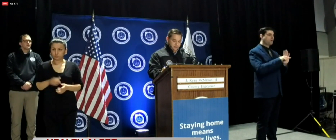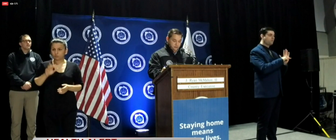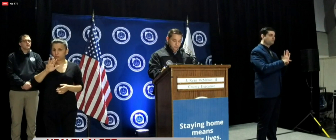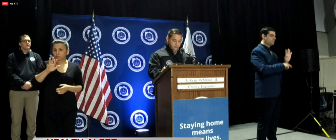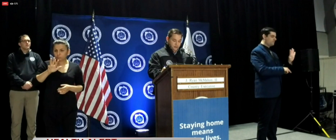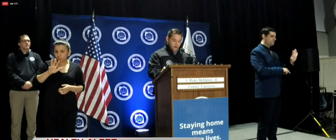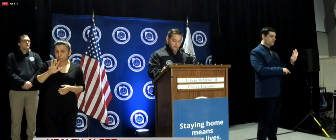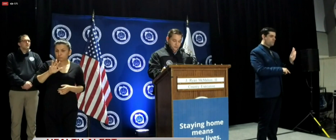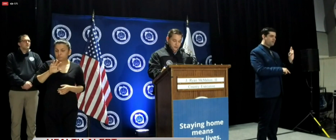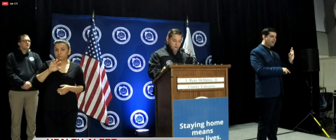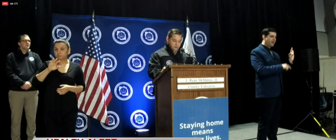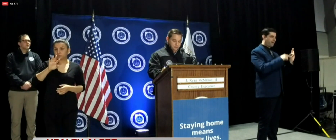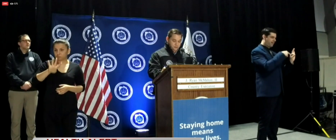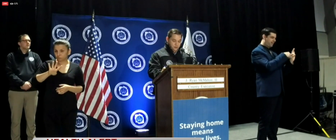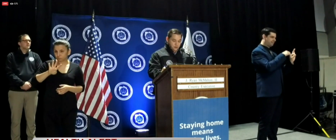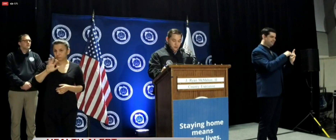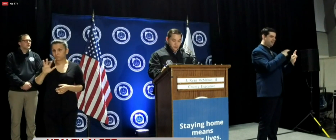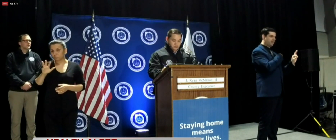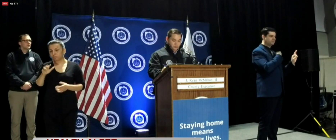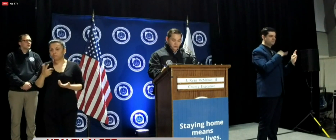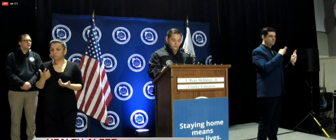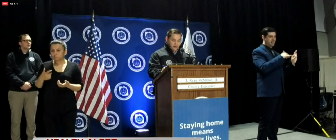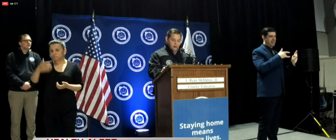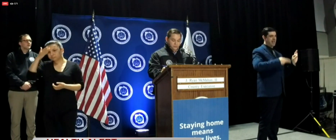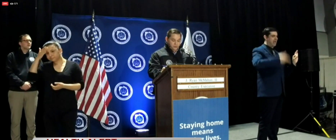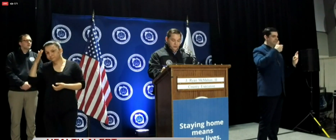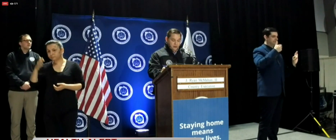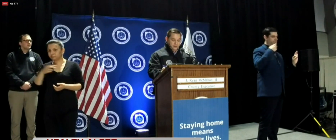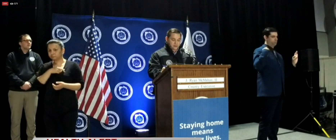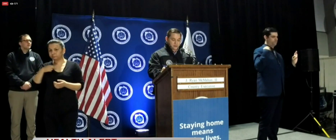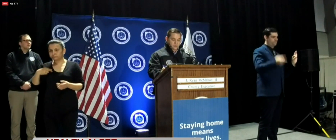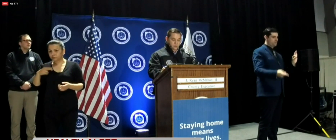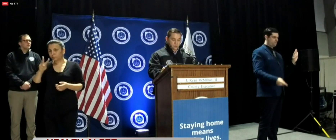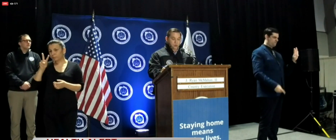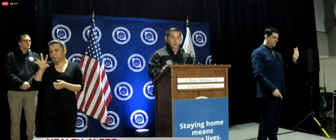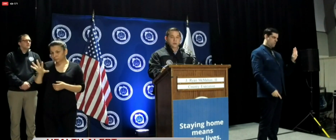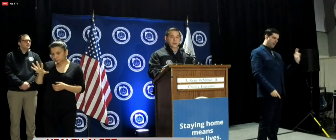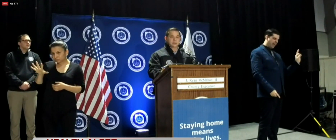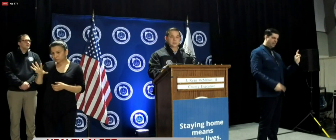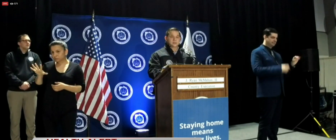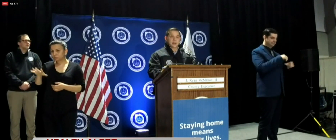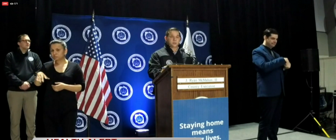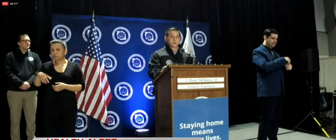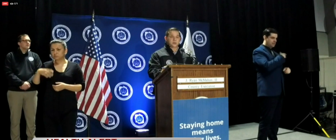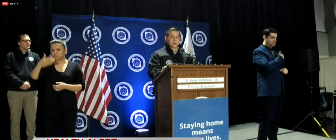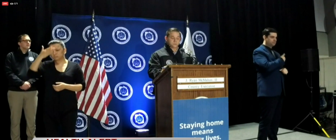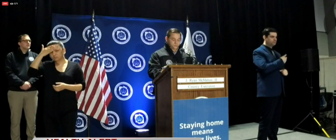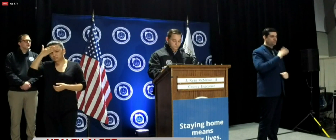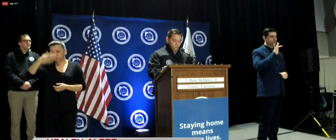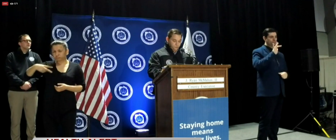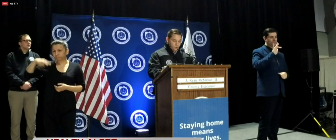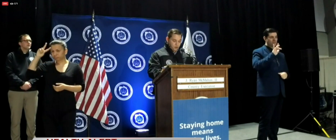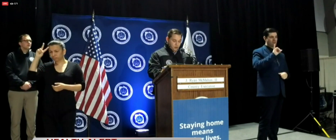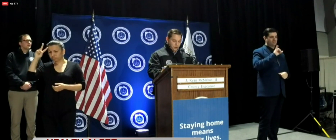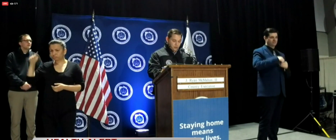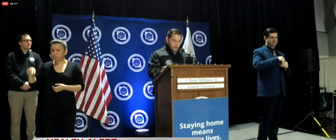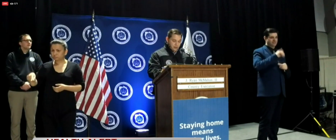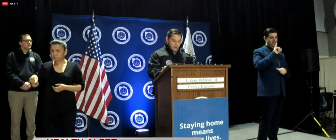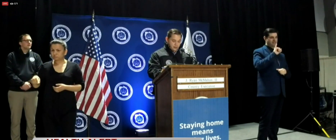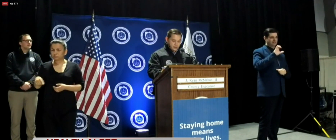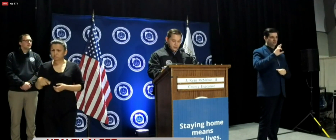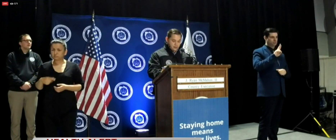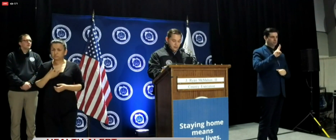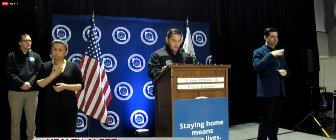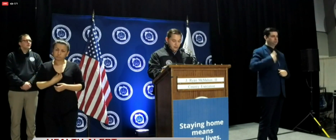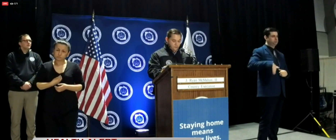had, 18% of active cases, 25 ICU cases, 9%, and